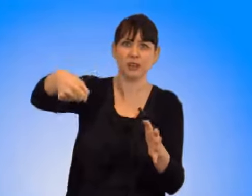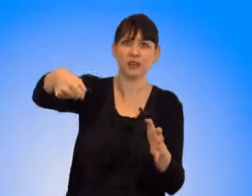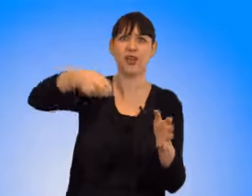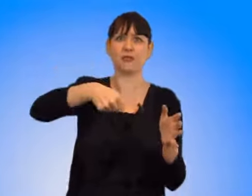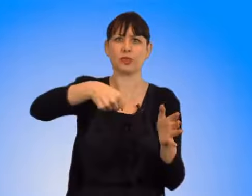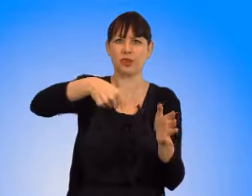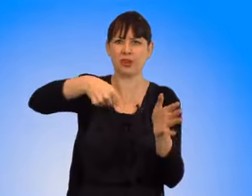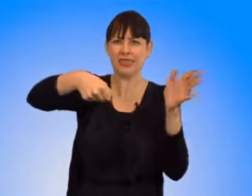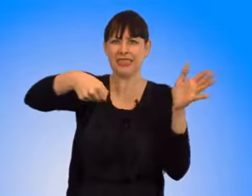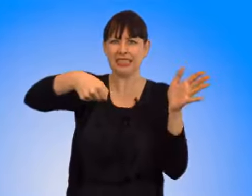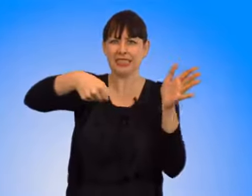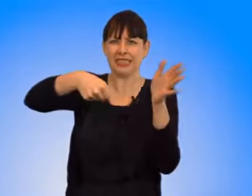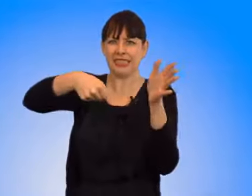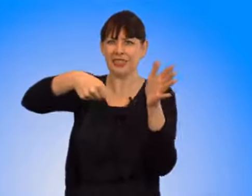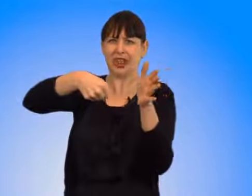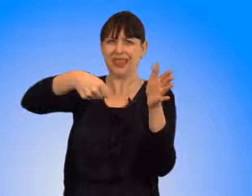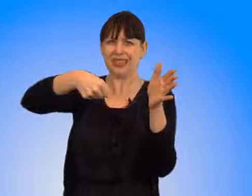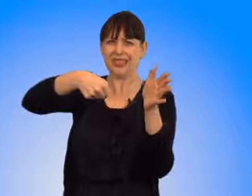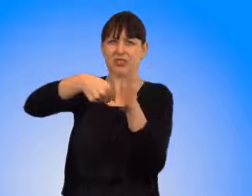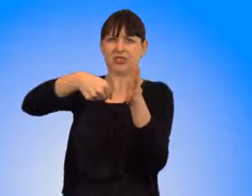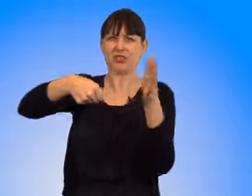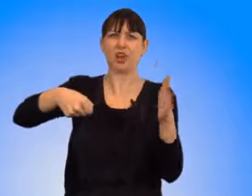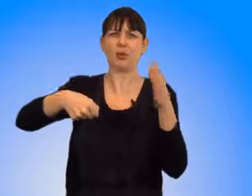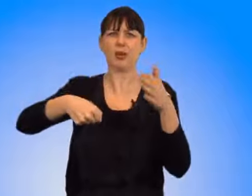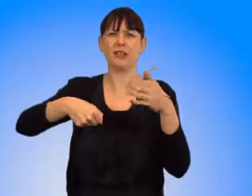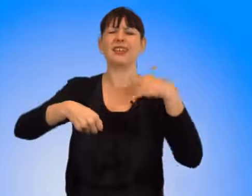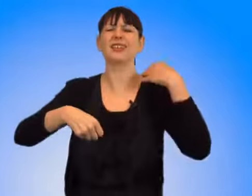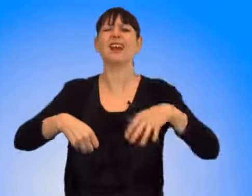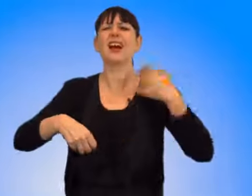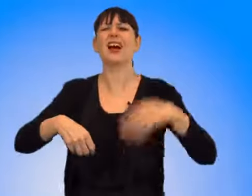pot off the cooker and your hand touches the hot pot and